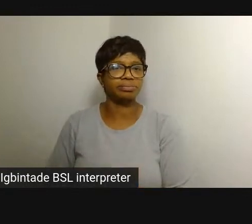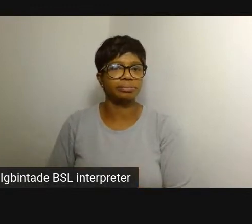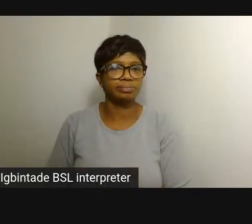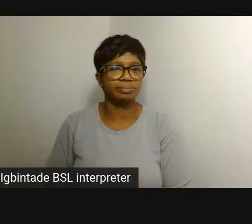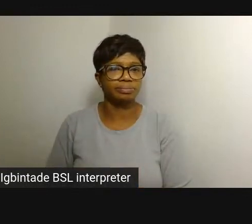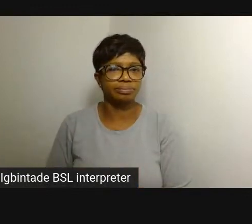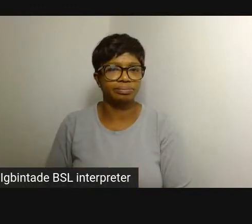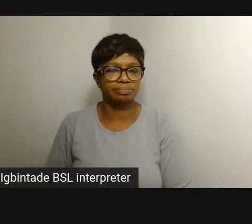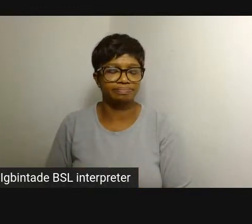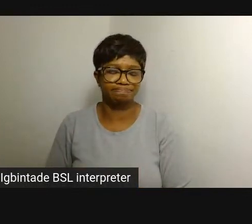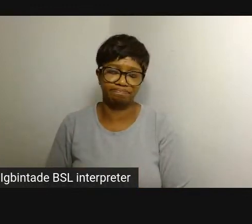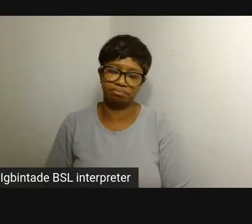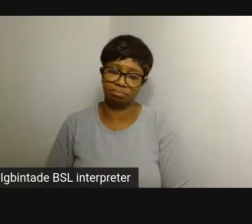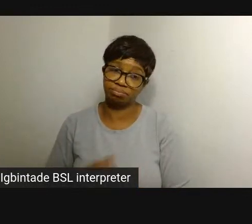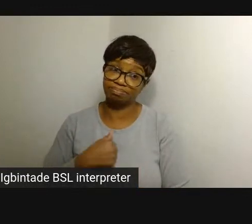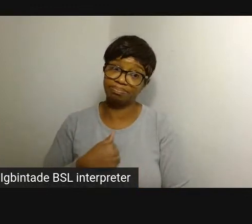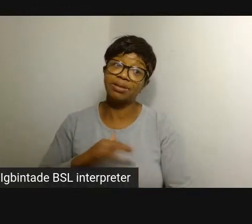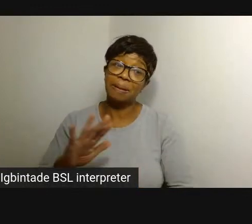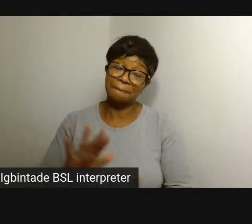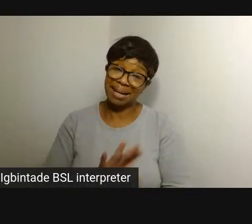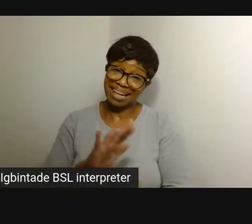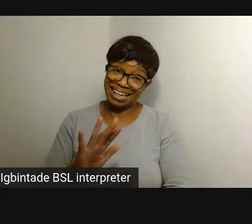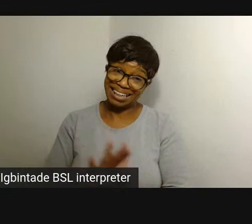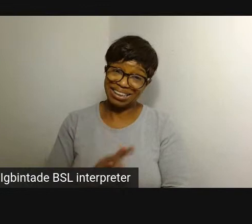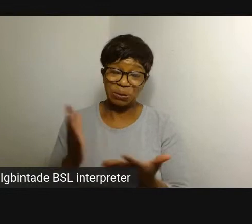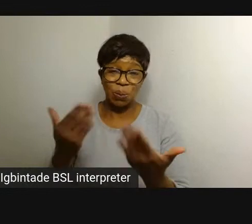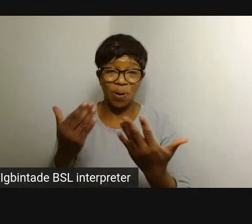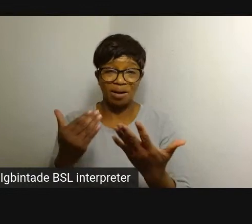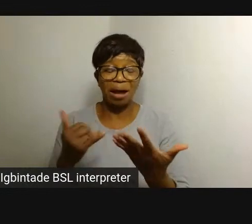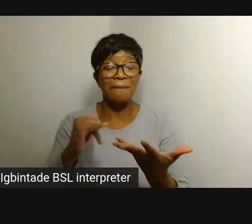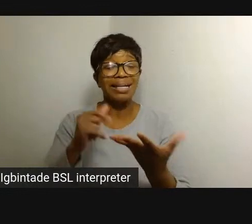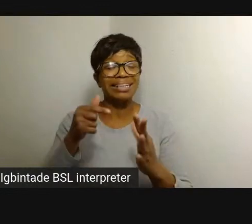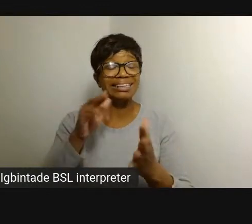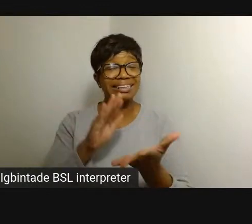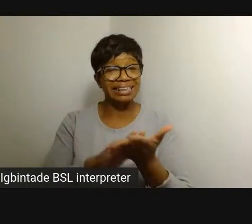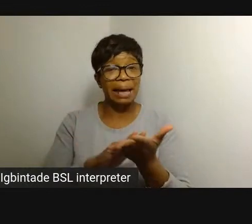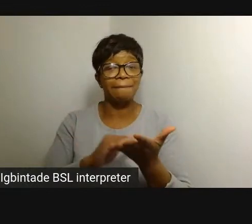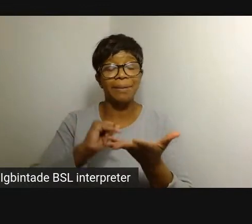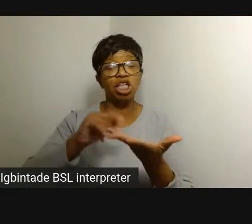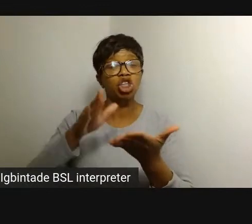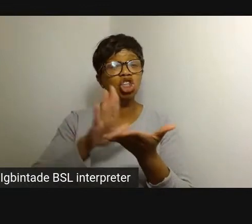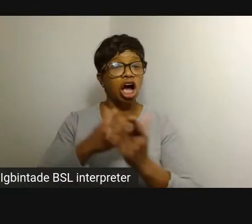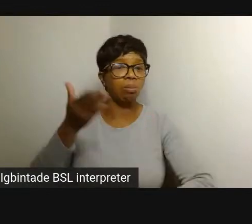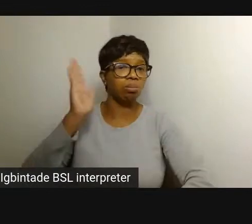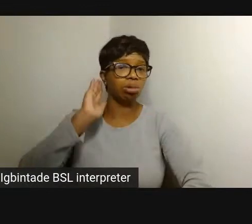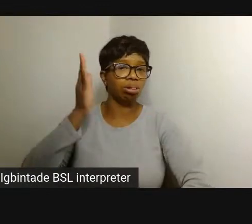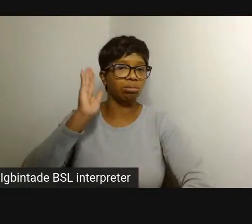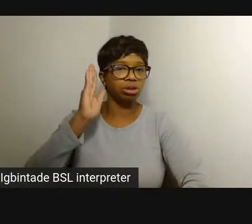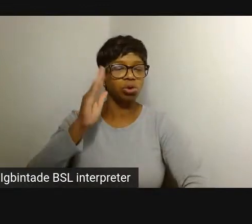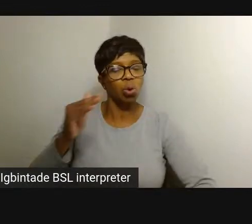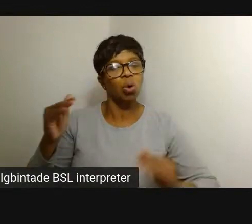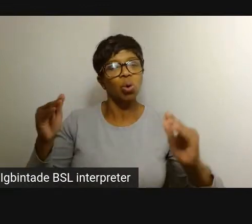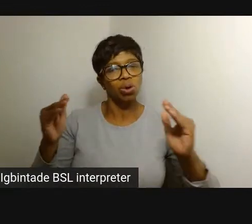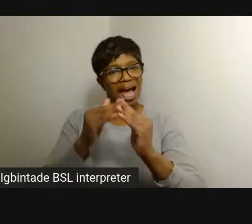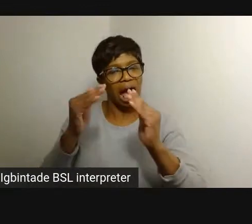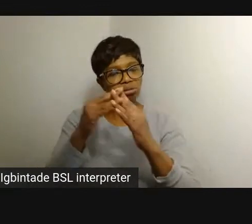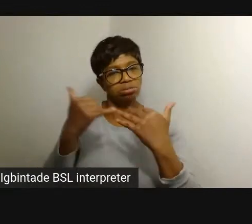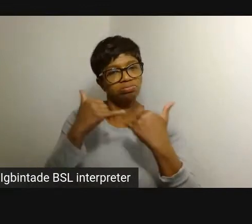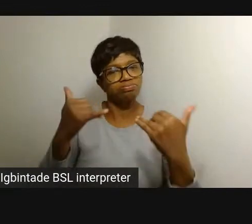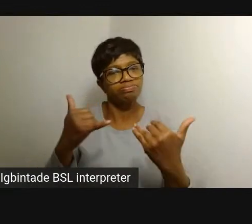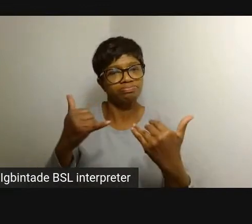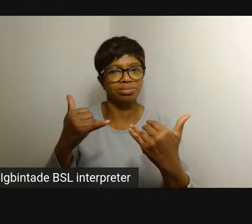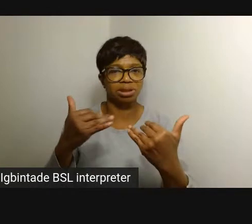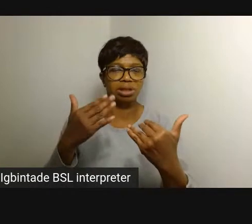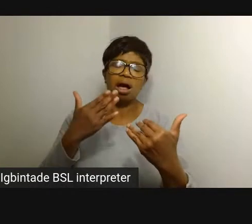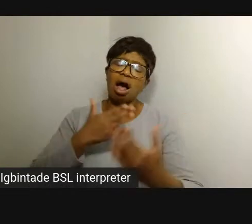So I am pleased to welcome the Sam Sharpe Project to the House of Commons and